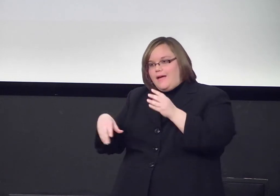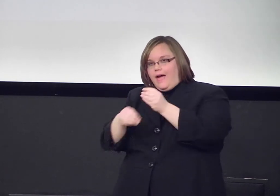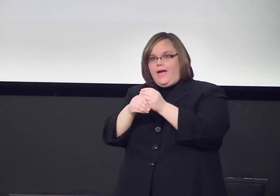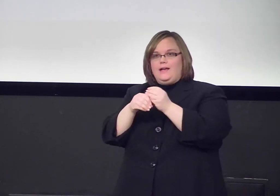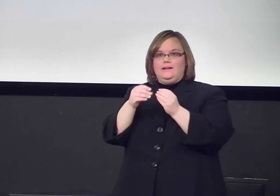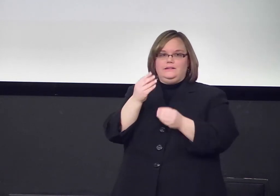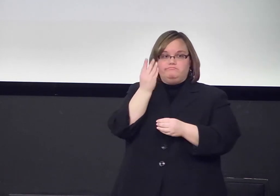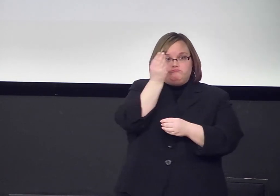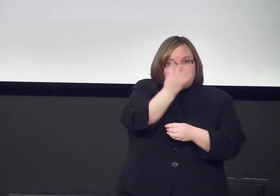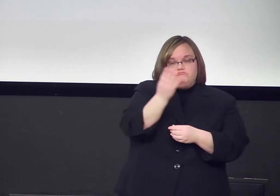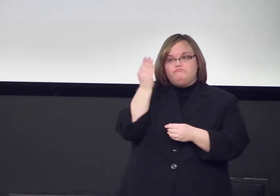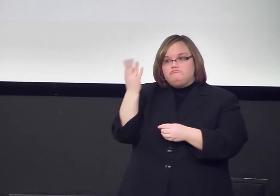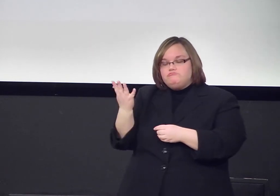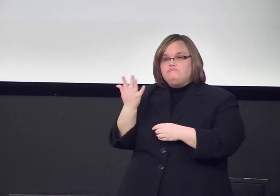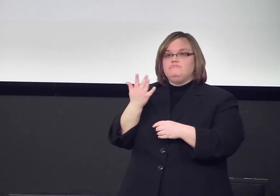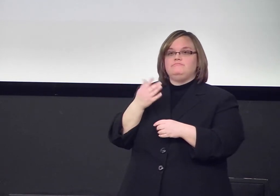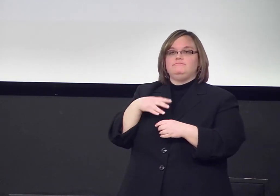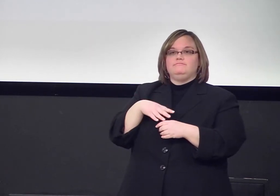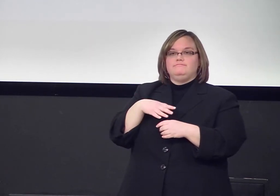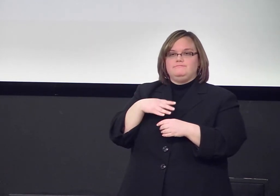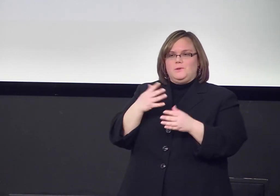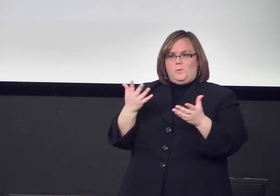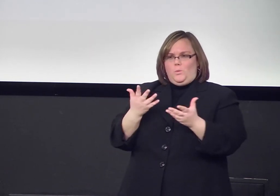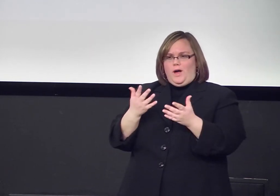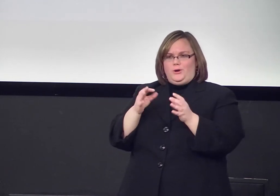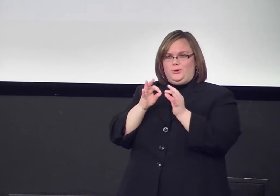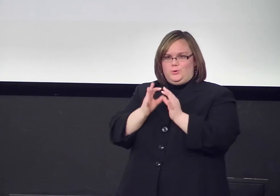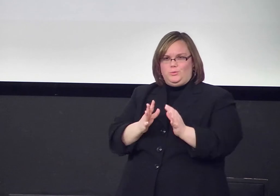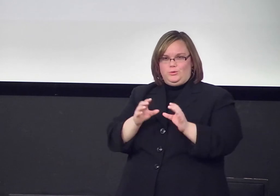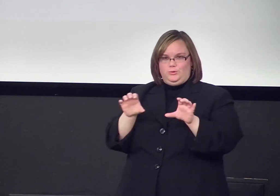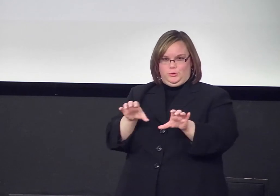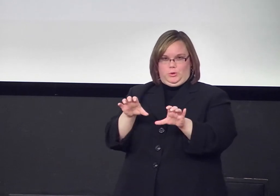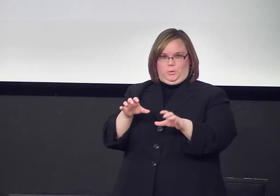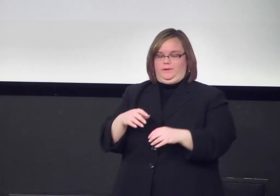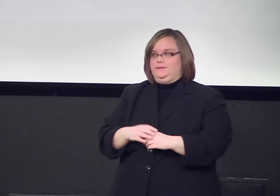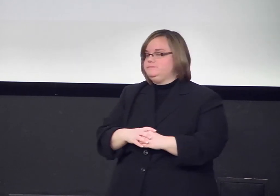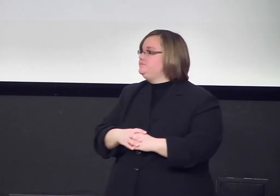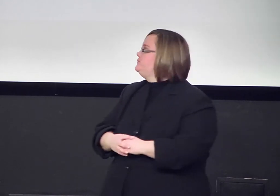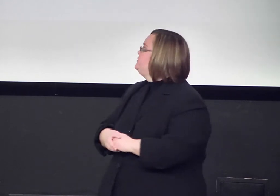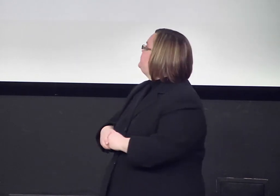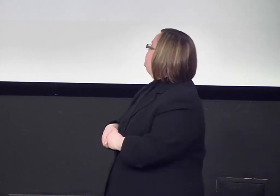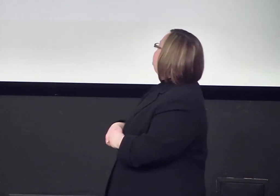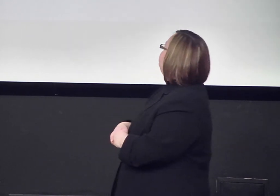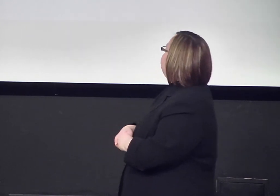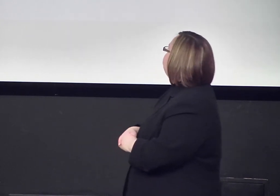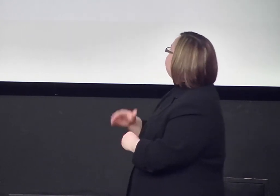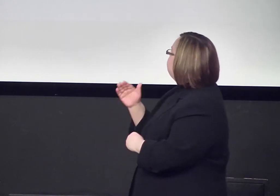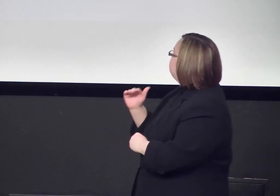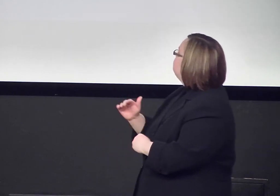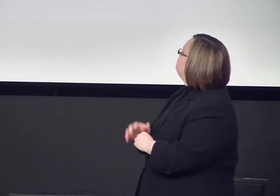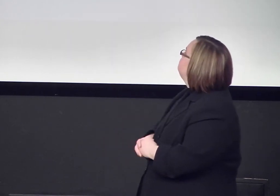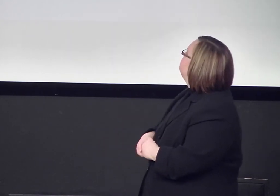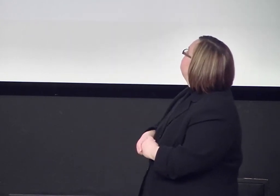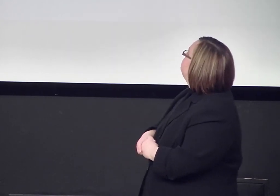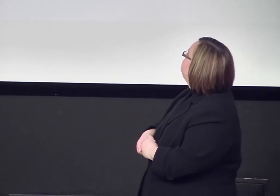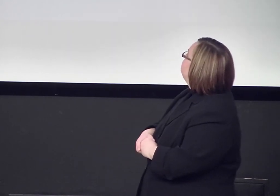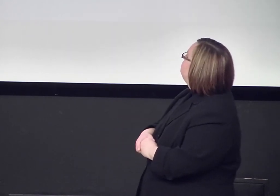are using footing or shifting, how they're informing their callers of the process, and what the interpreters